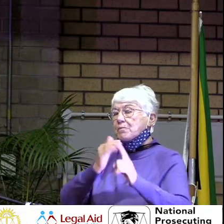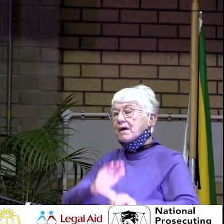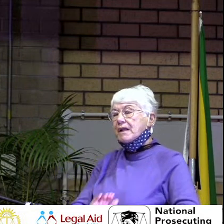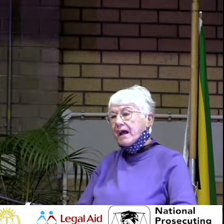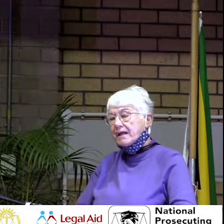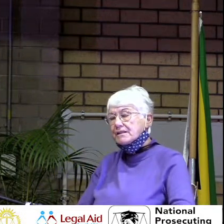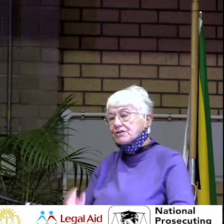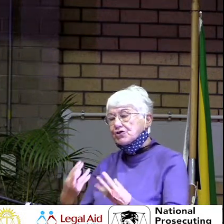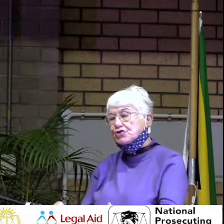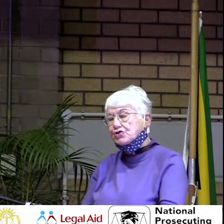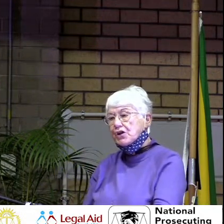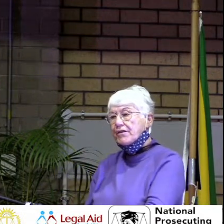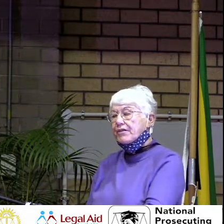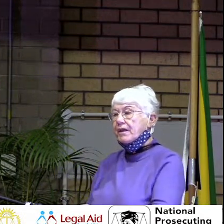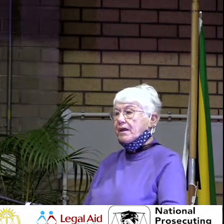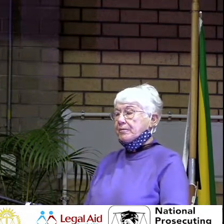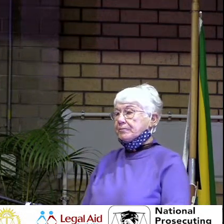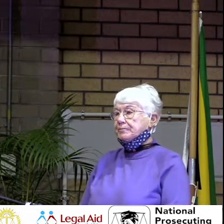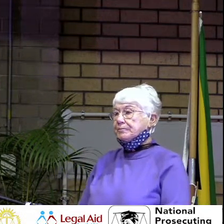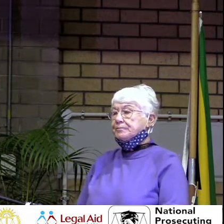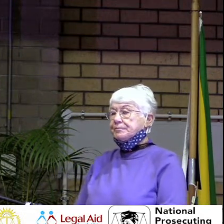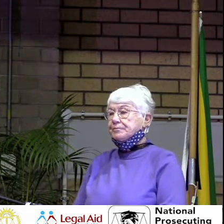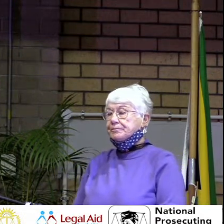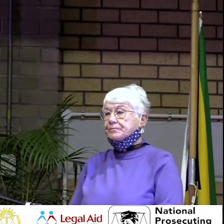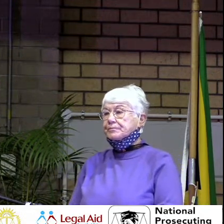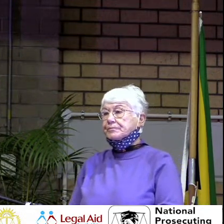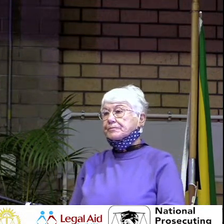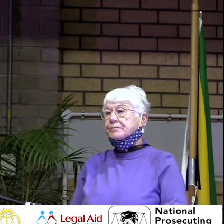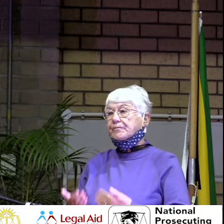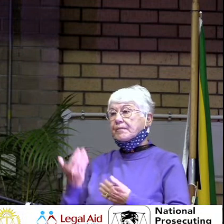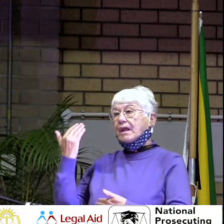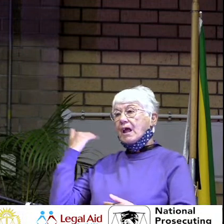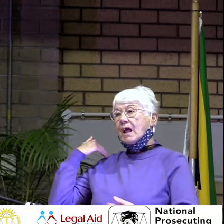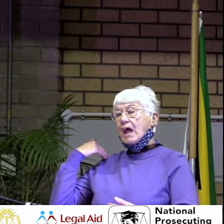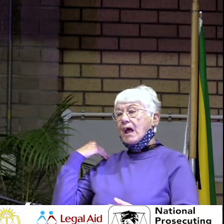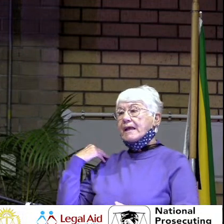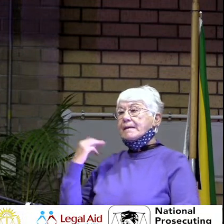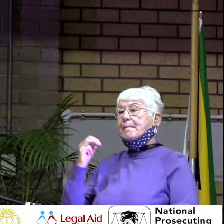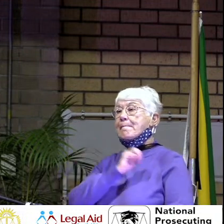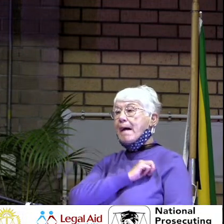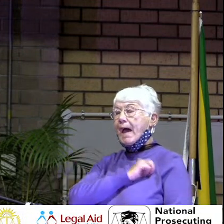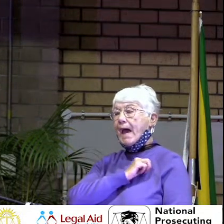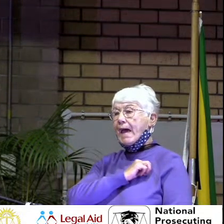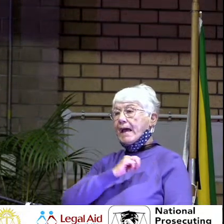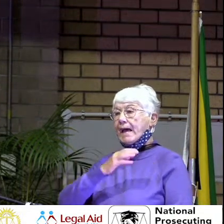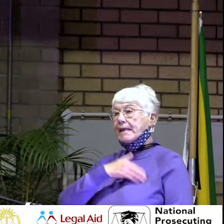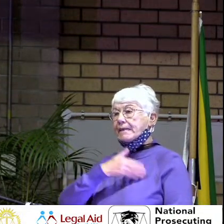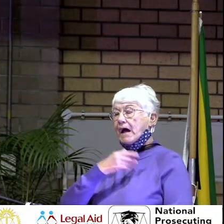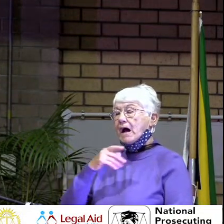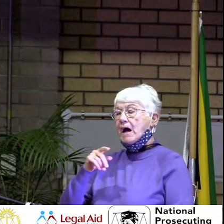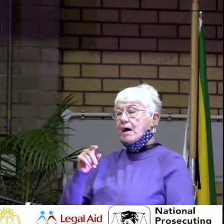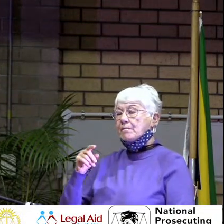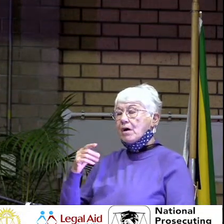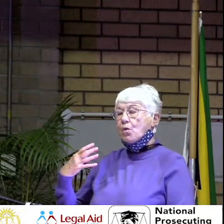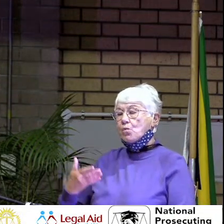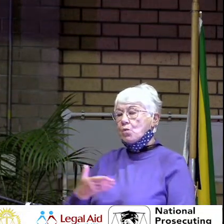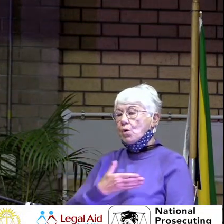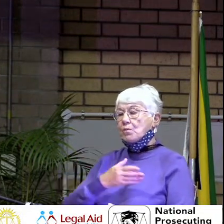Just last week on the 4th of May, a young 21-year-old woman by the name of Tandile